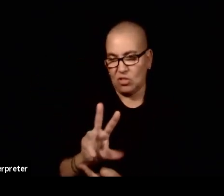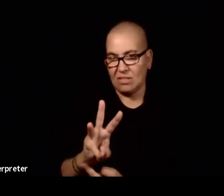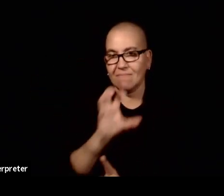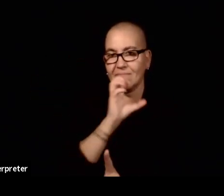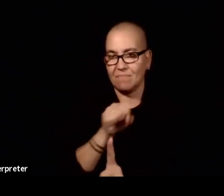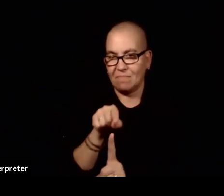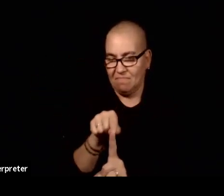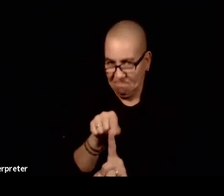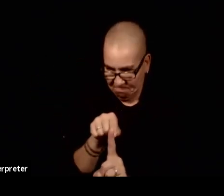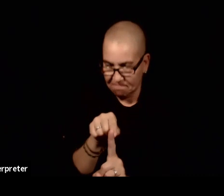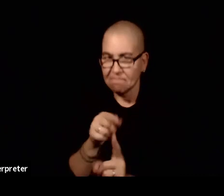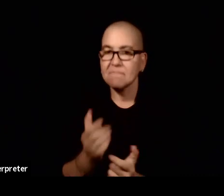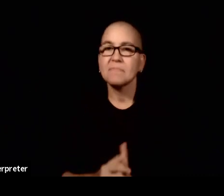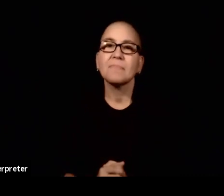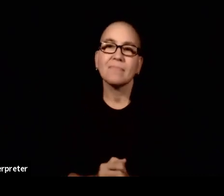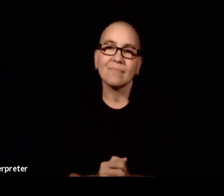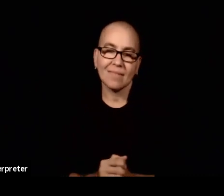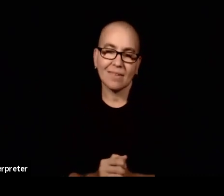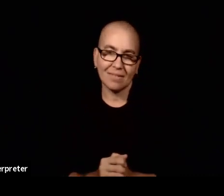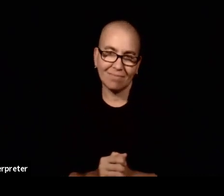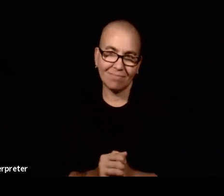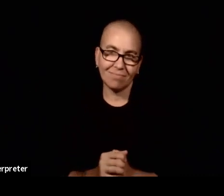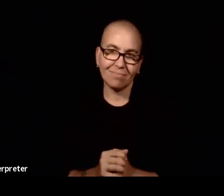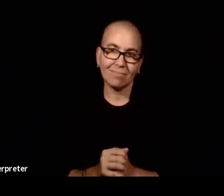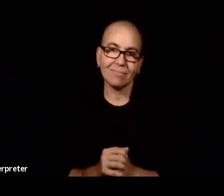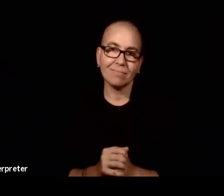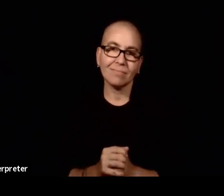36.0-year-old median age today is